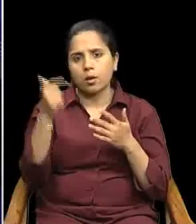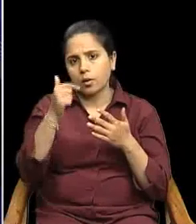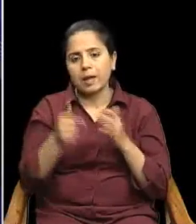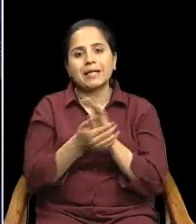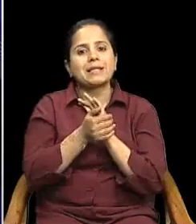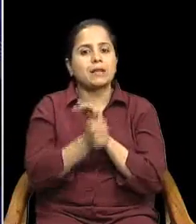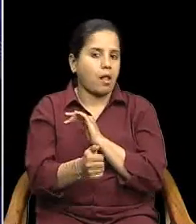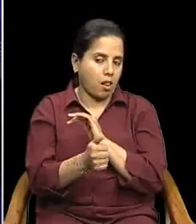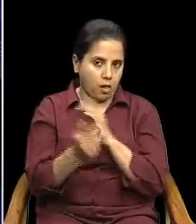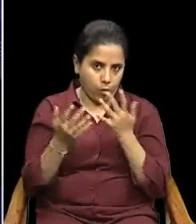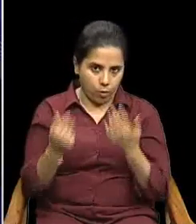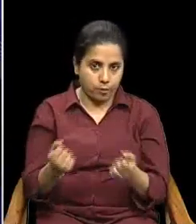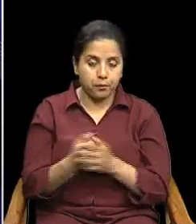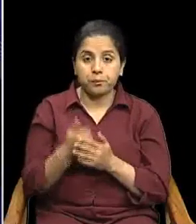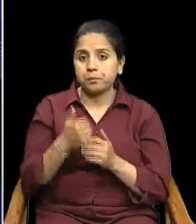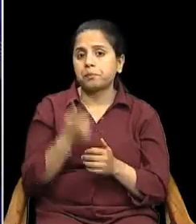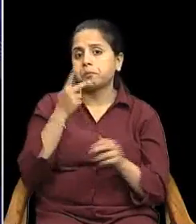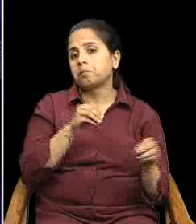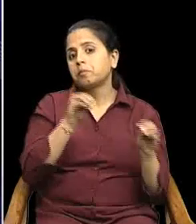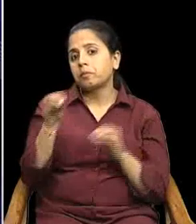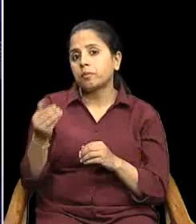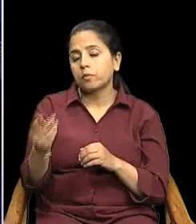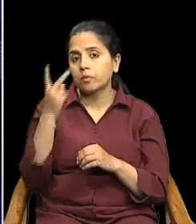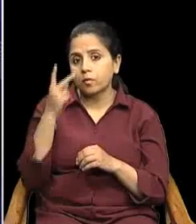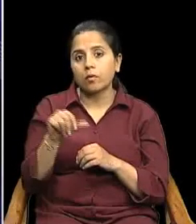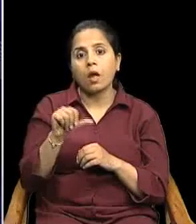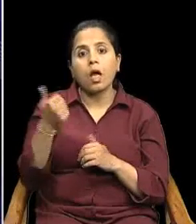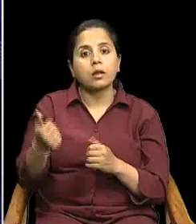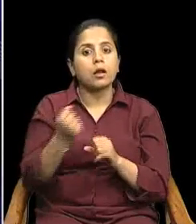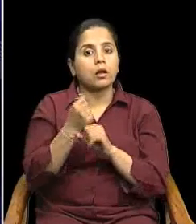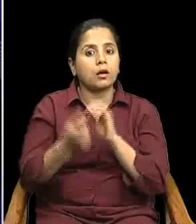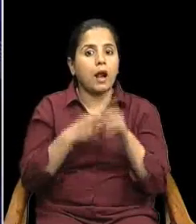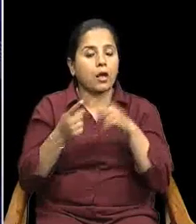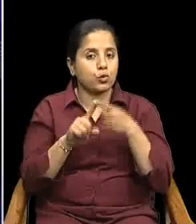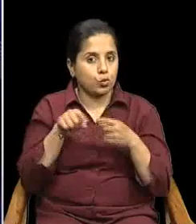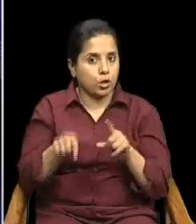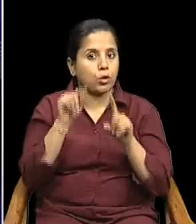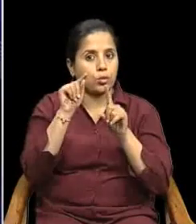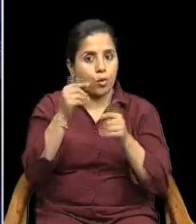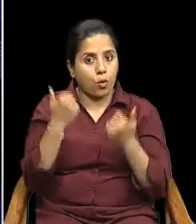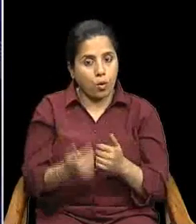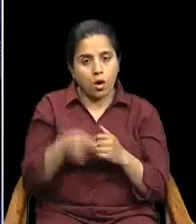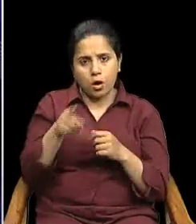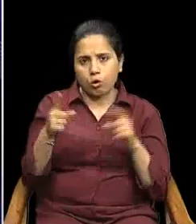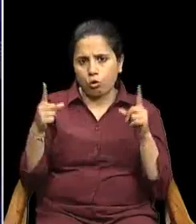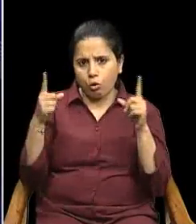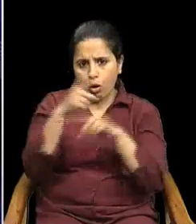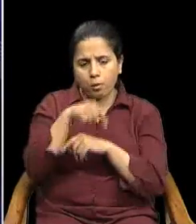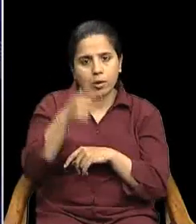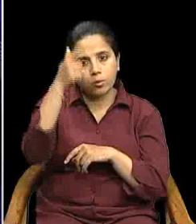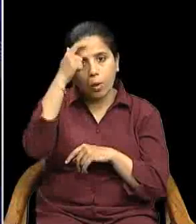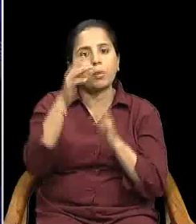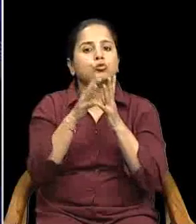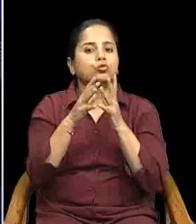skill. Let us move on to the next graduate attribute, that is the complex problem